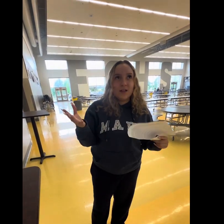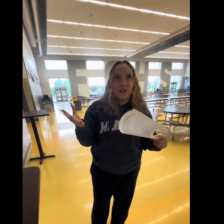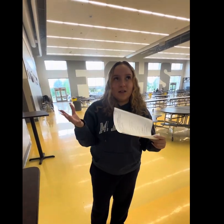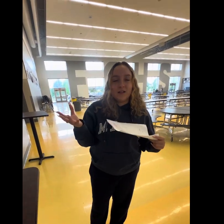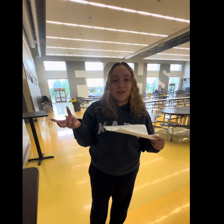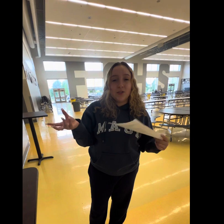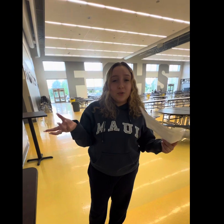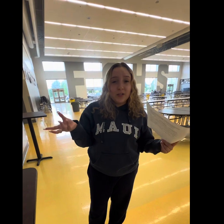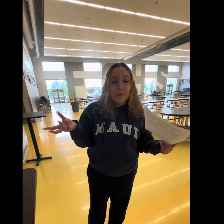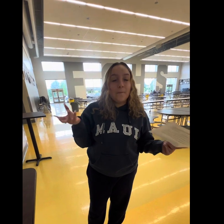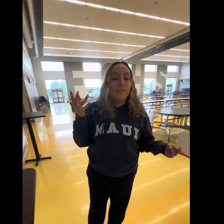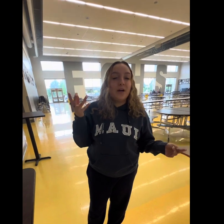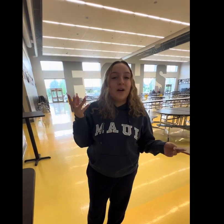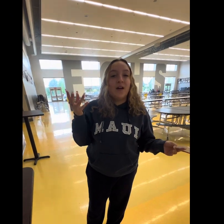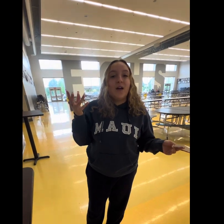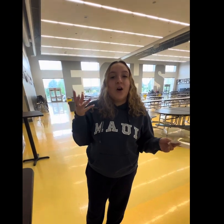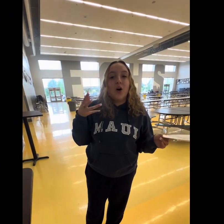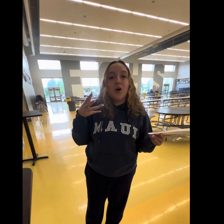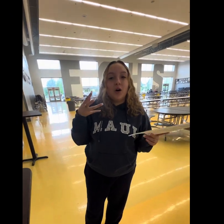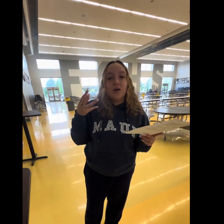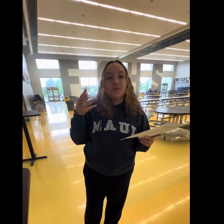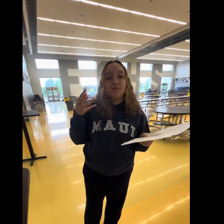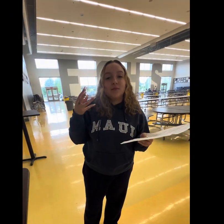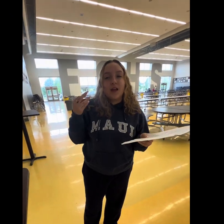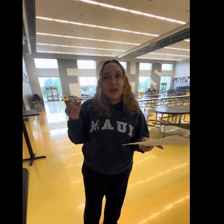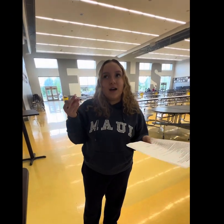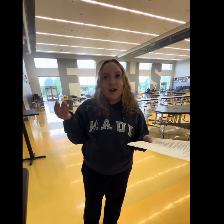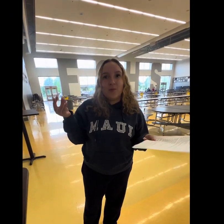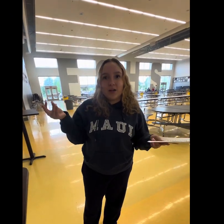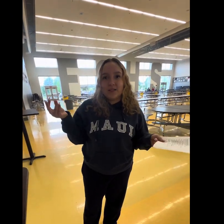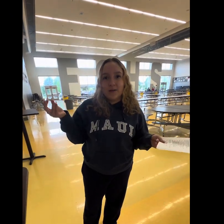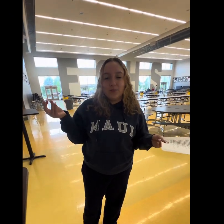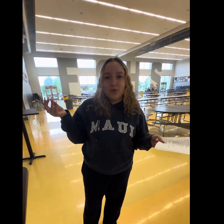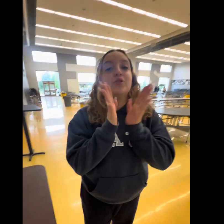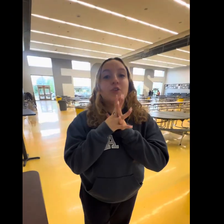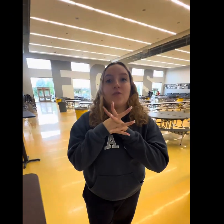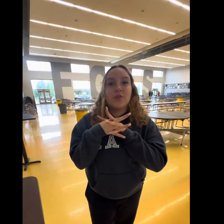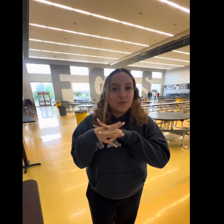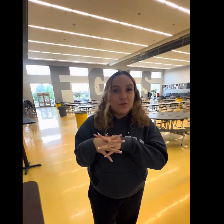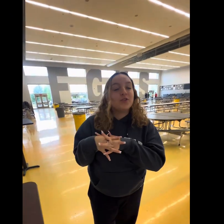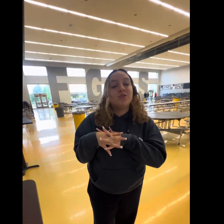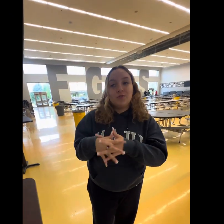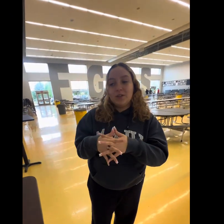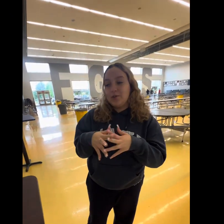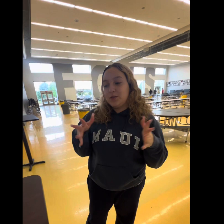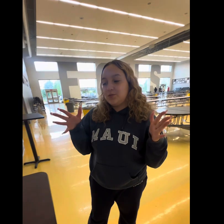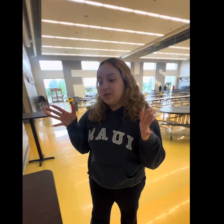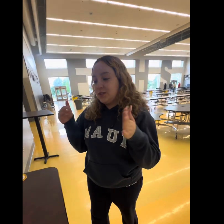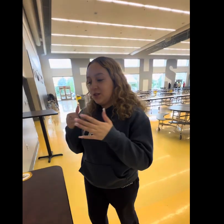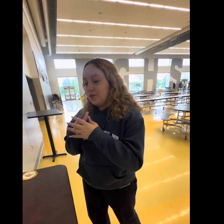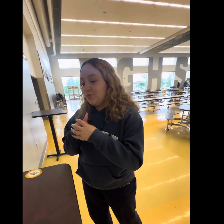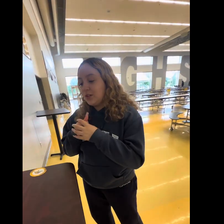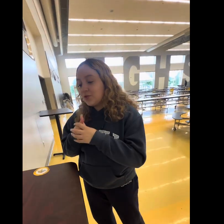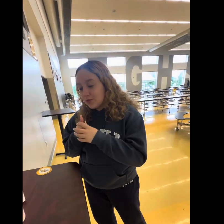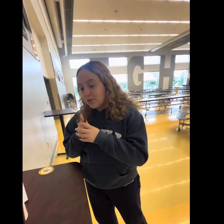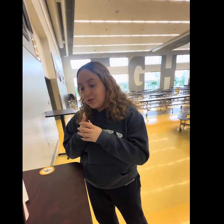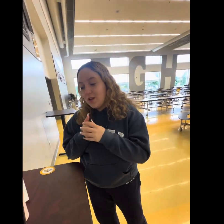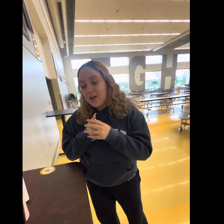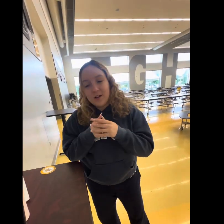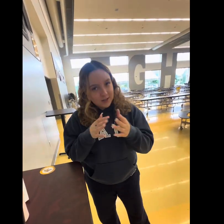a unit, but AI work sample. So for the first unit, which was the rhetorical analysis